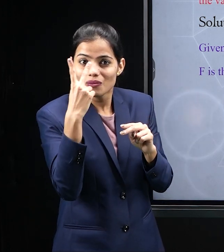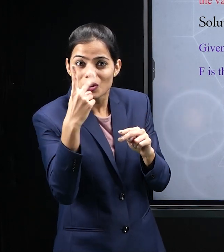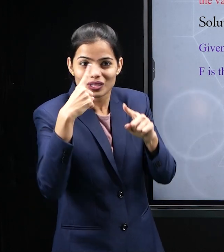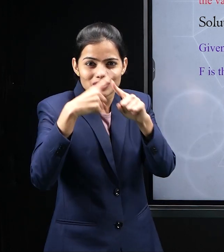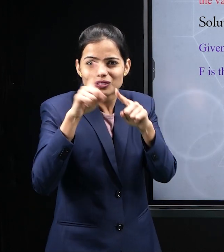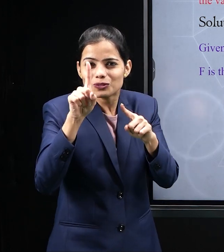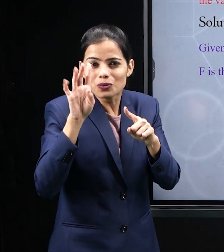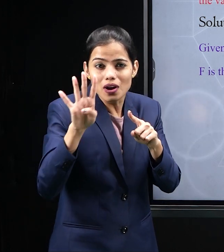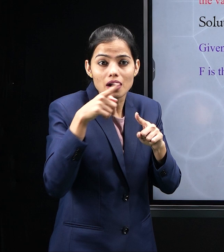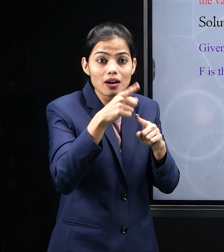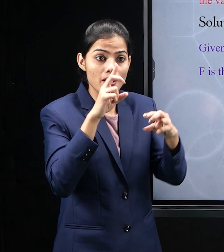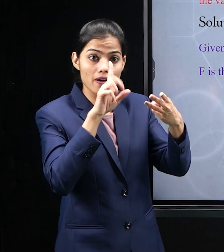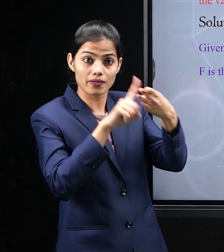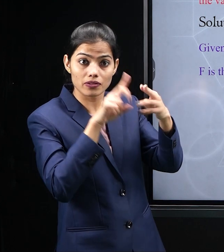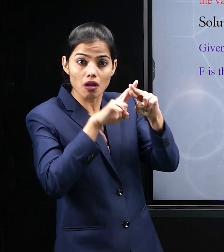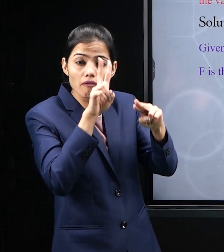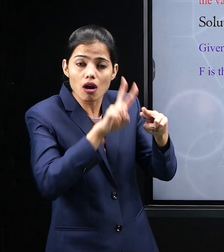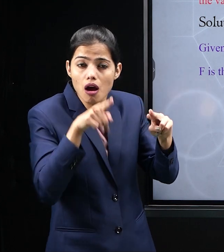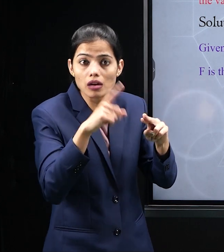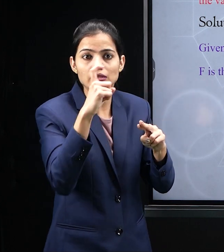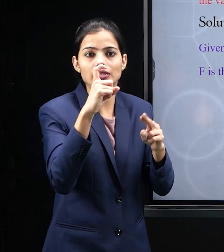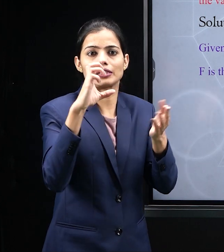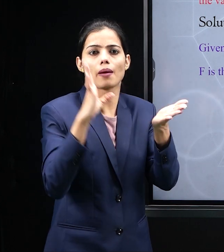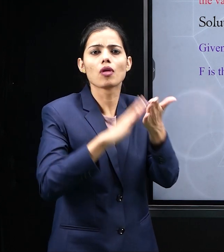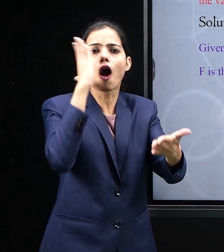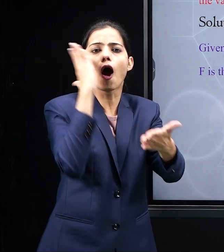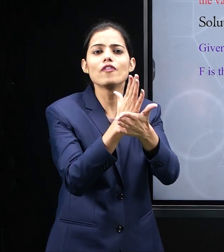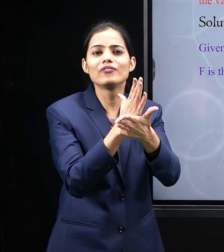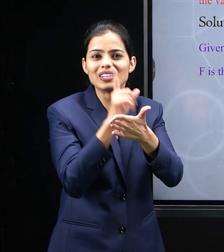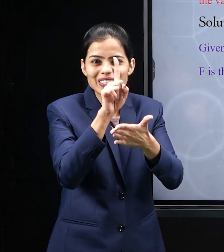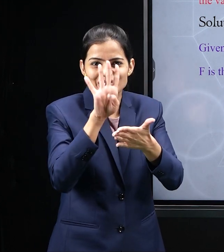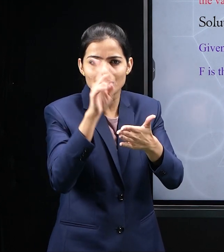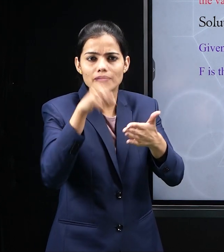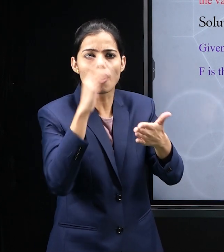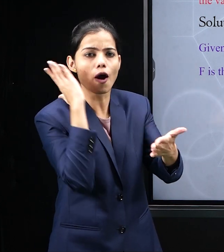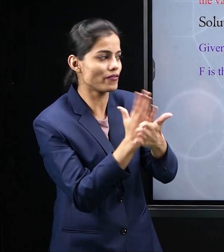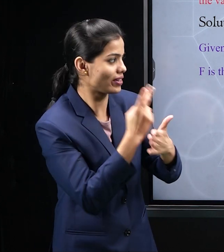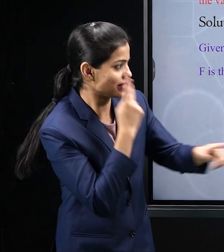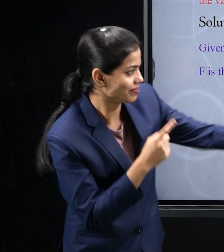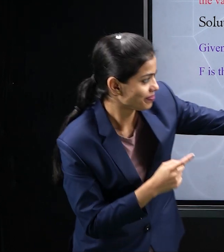half into 14, EF is equal to 7 centimeter.